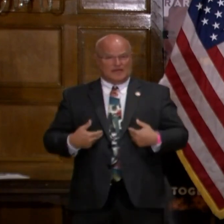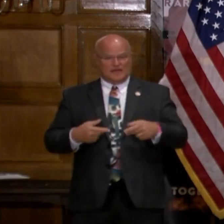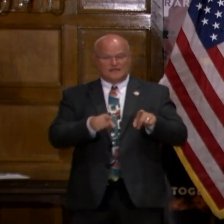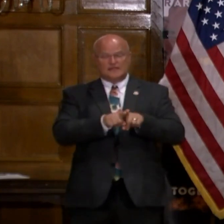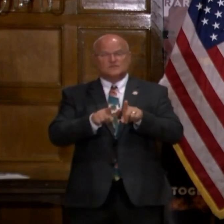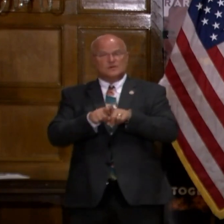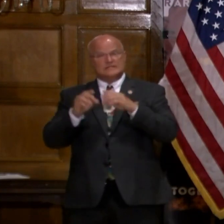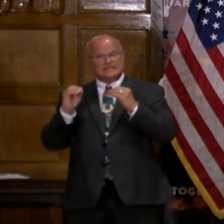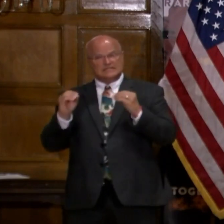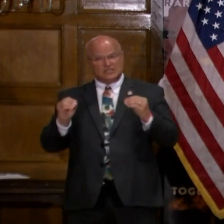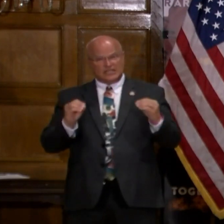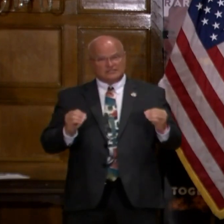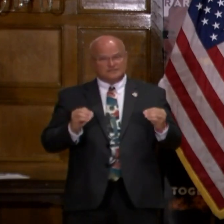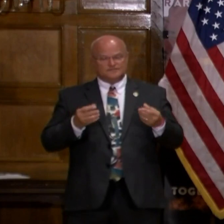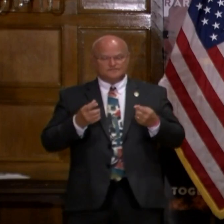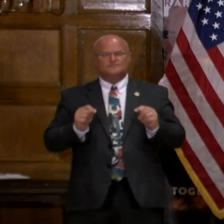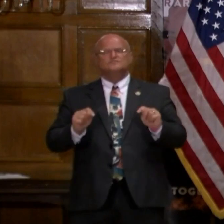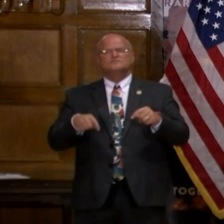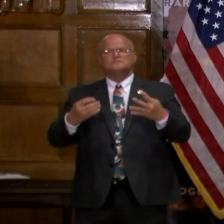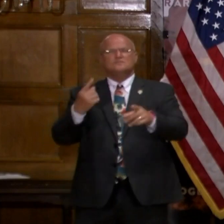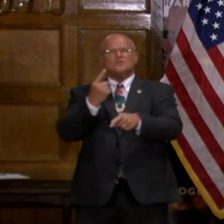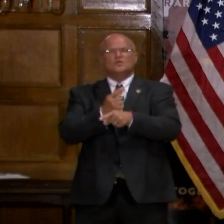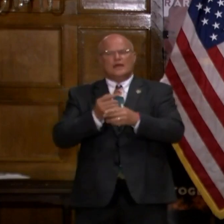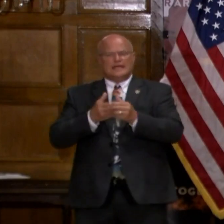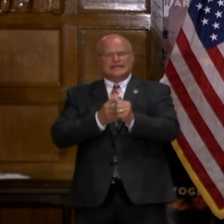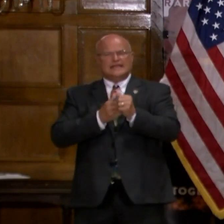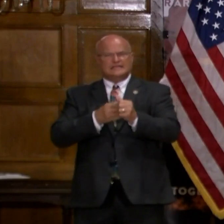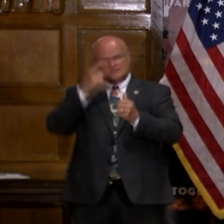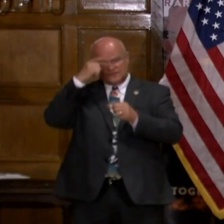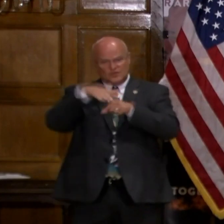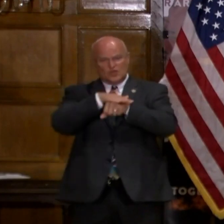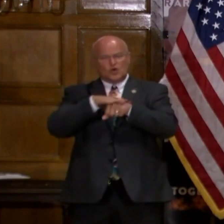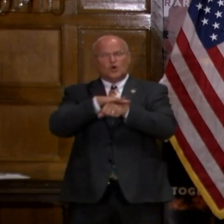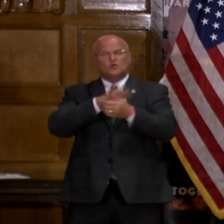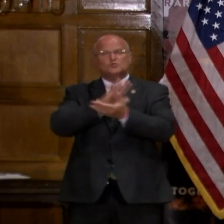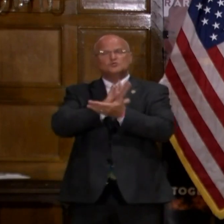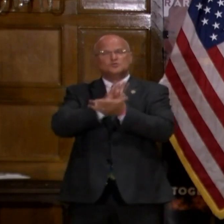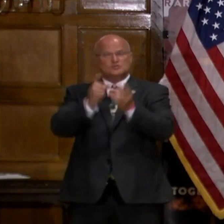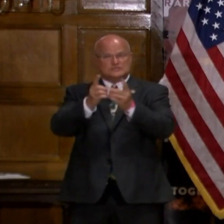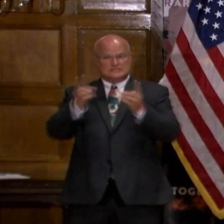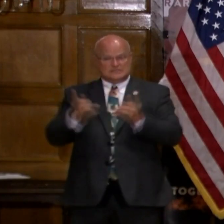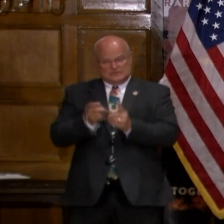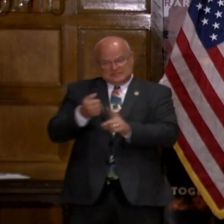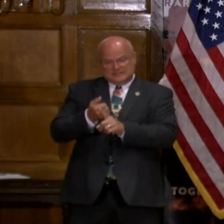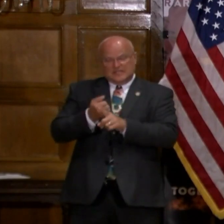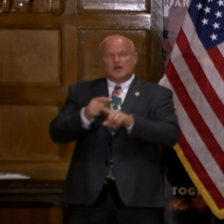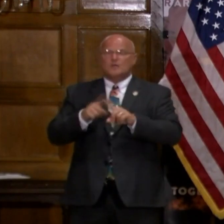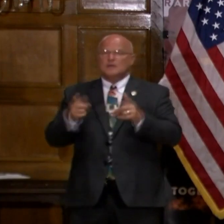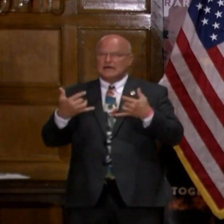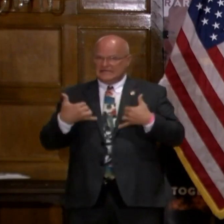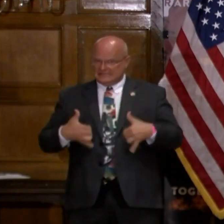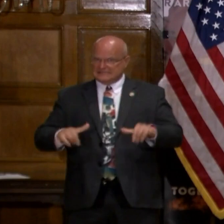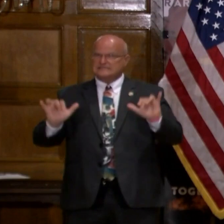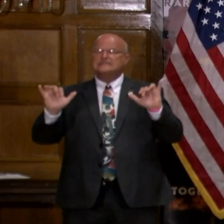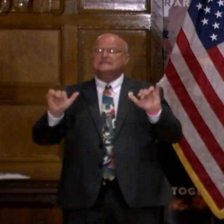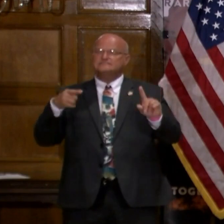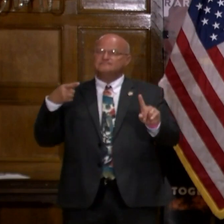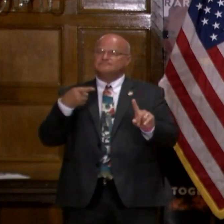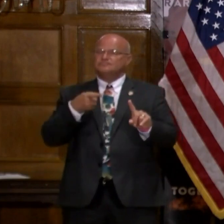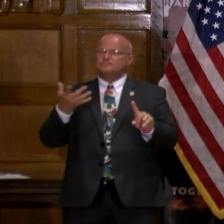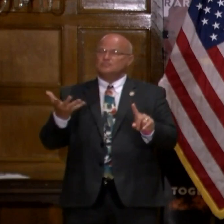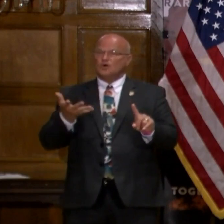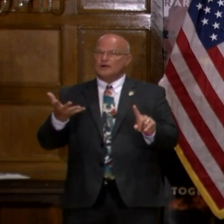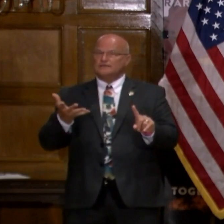as well as Education and trying to give the right guidance to the local school districts. But it still remains the point